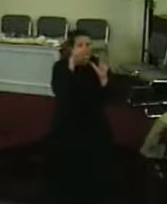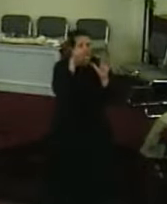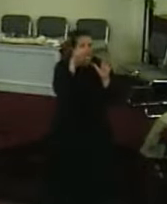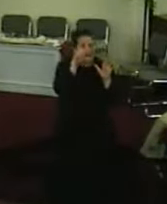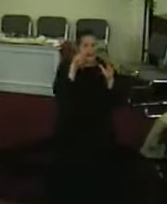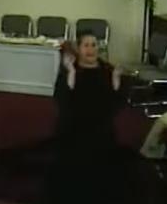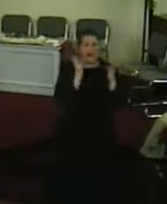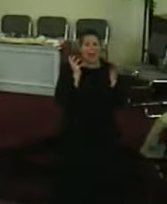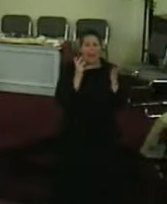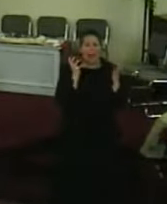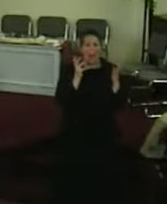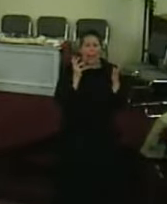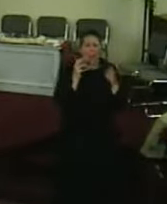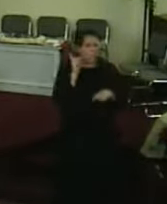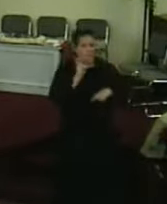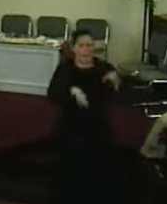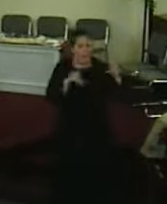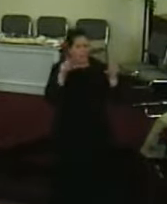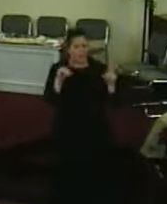We can't do it.